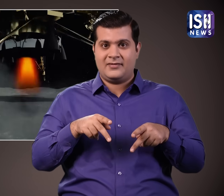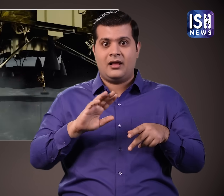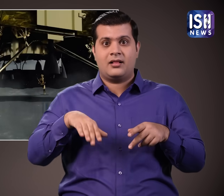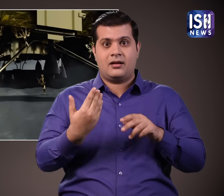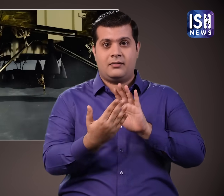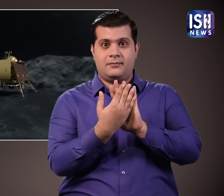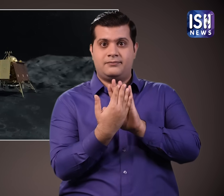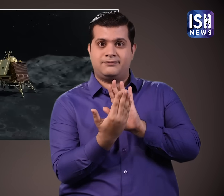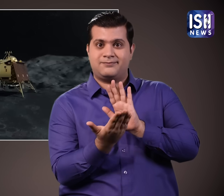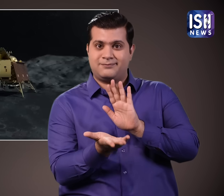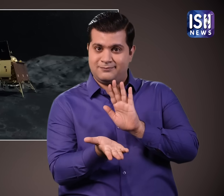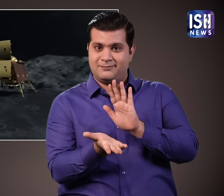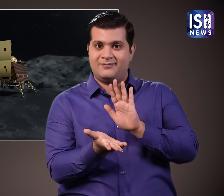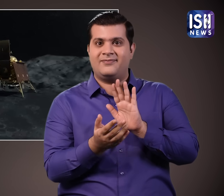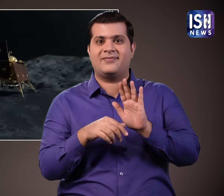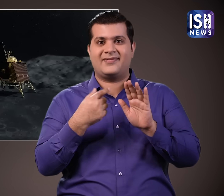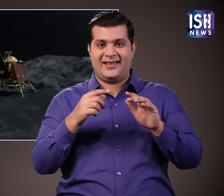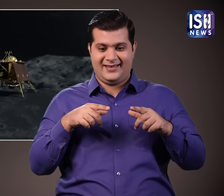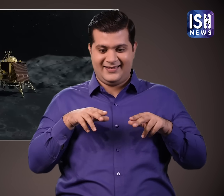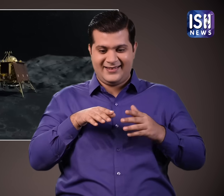Then the Pragyaan rover emerged from its belly.